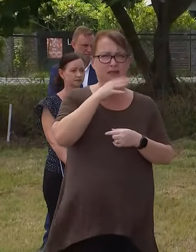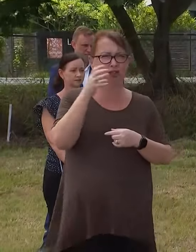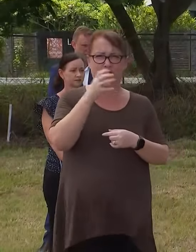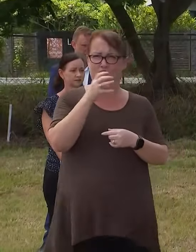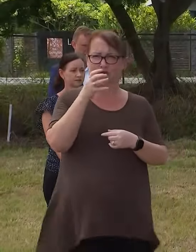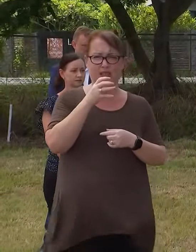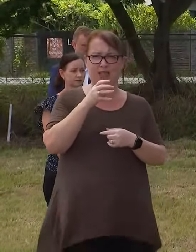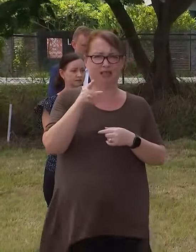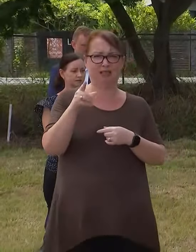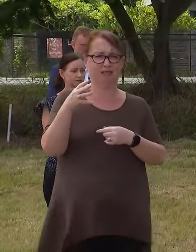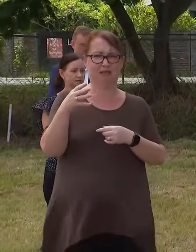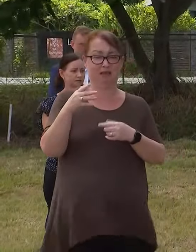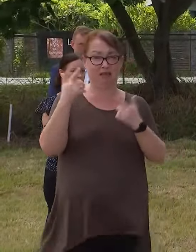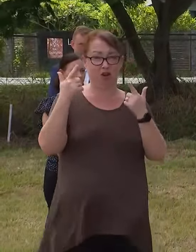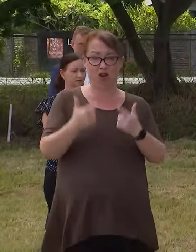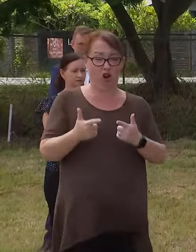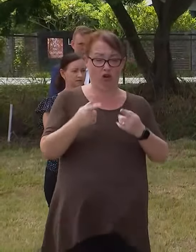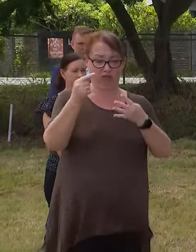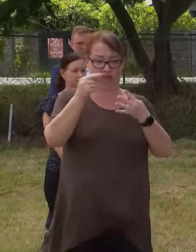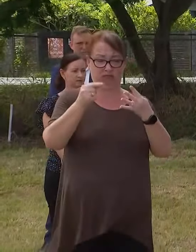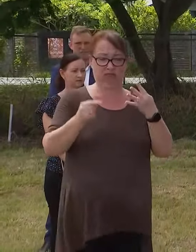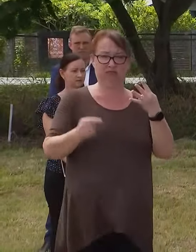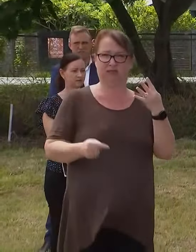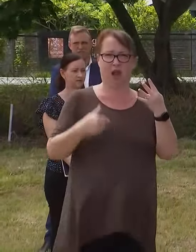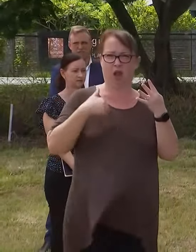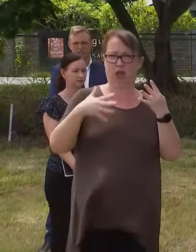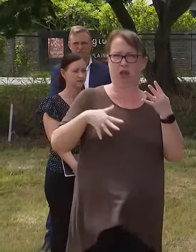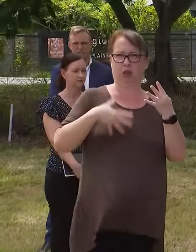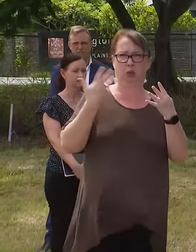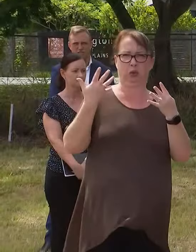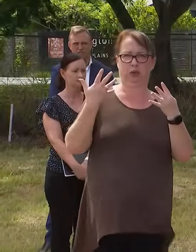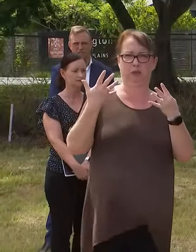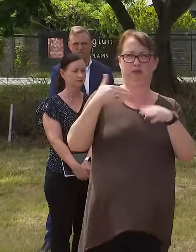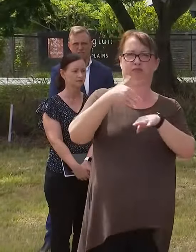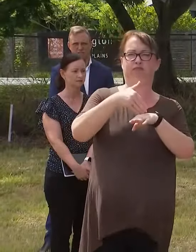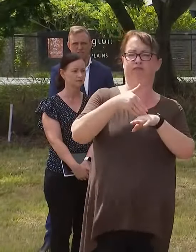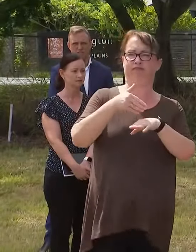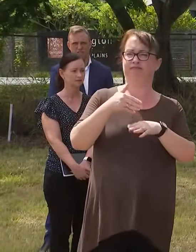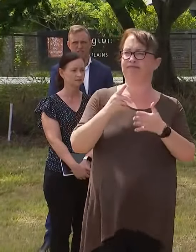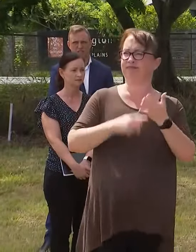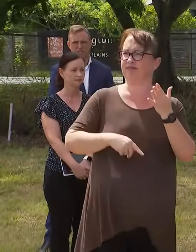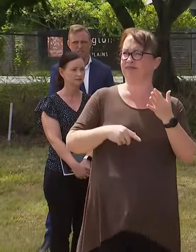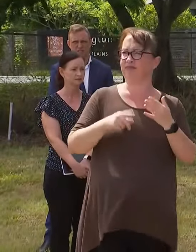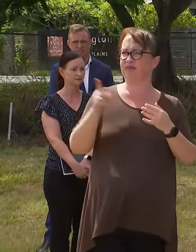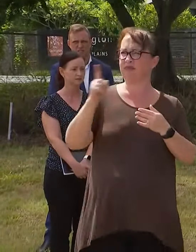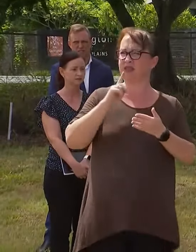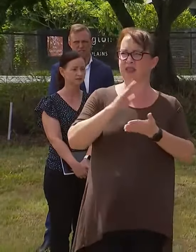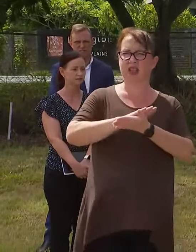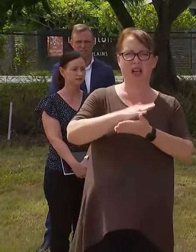specific here because there's a lot of issues around and I don't want to be in contempt, okay? So